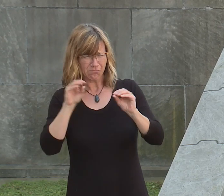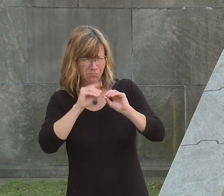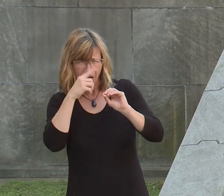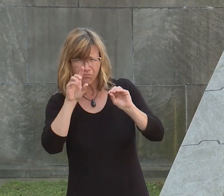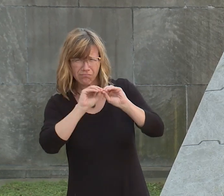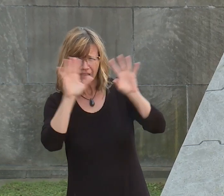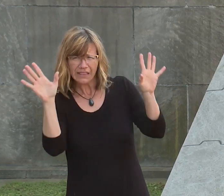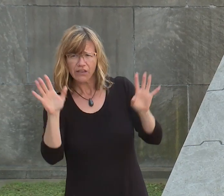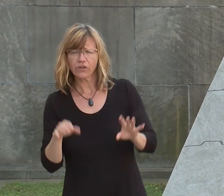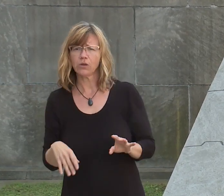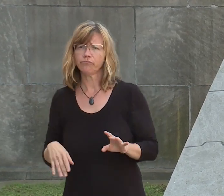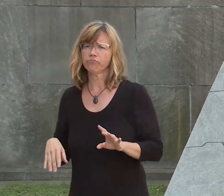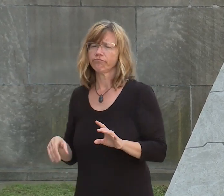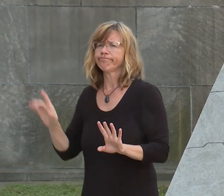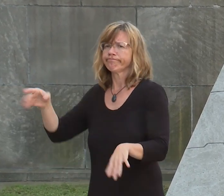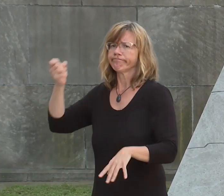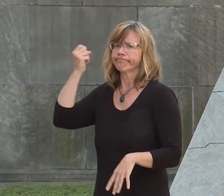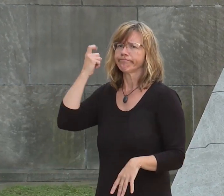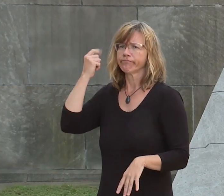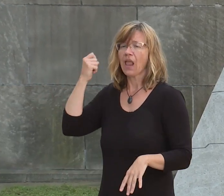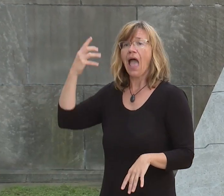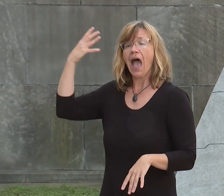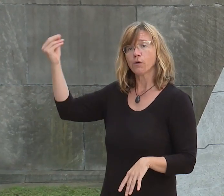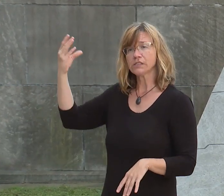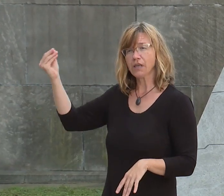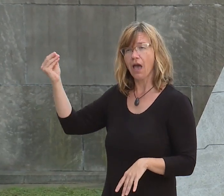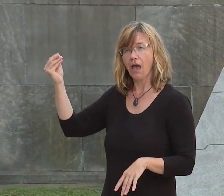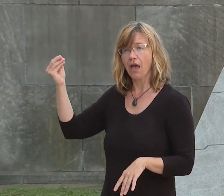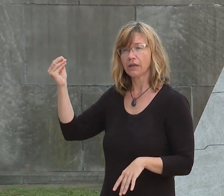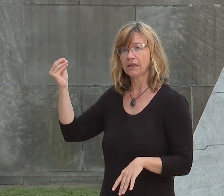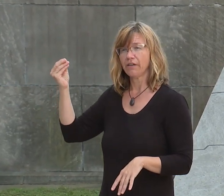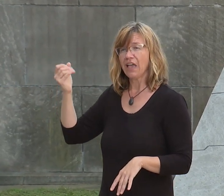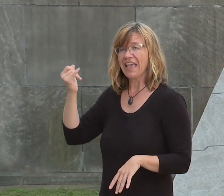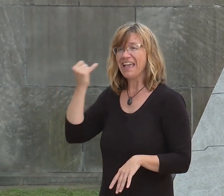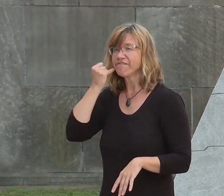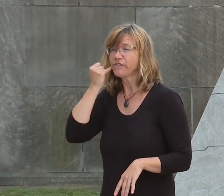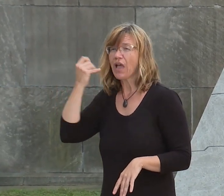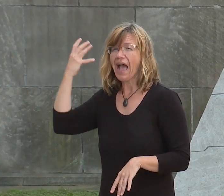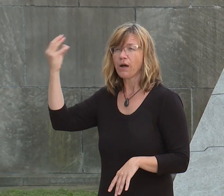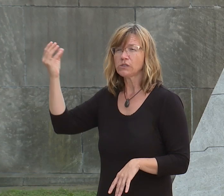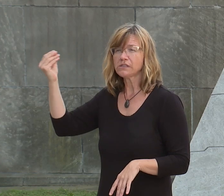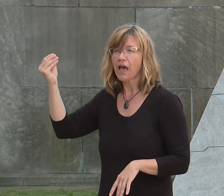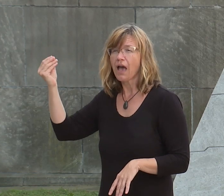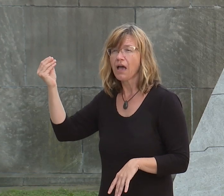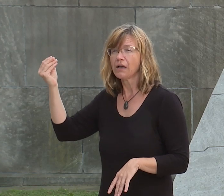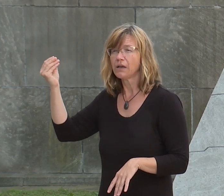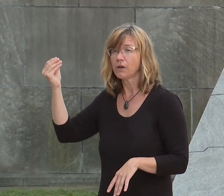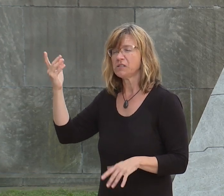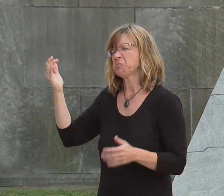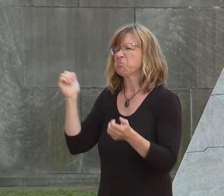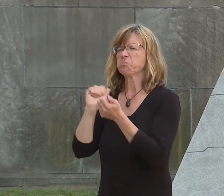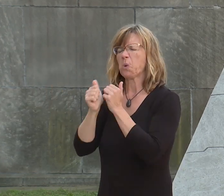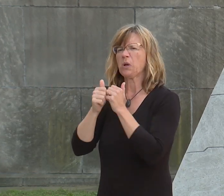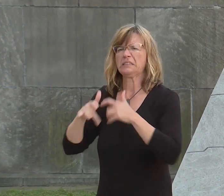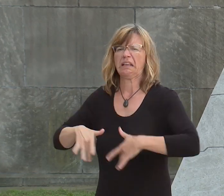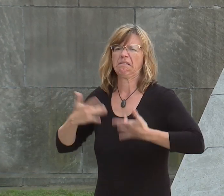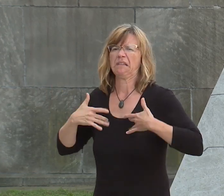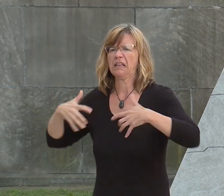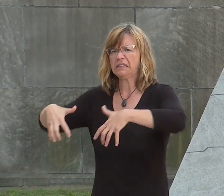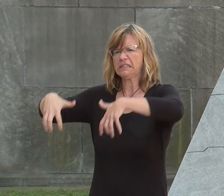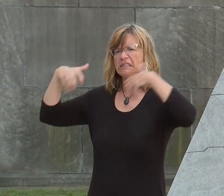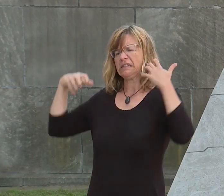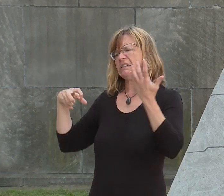So outdoors, unless you're at what we call an outdoor venue, so those include our sports stadium or any type of ticketed